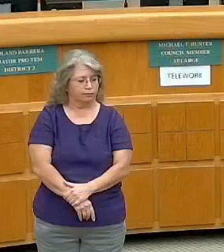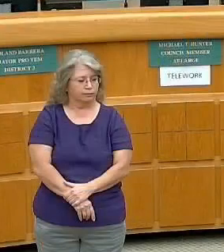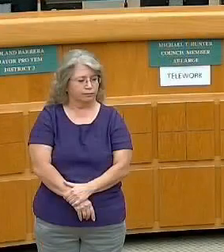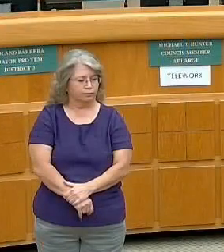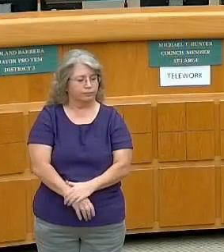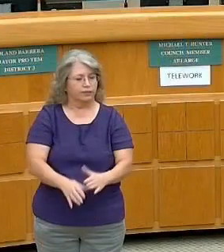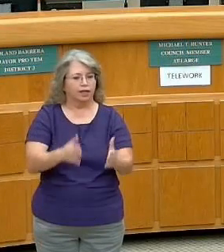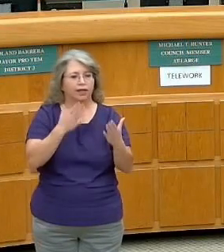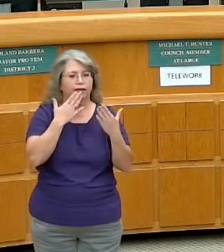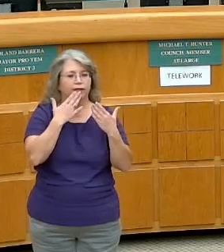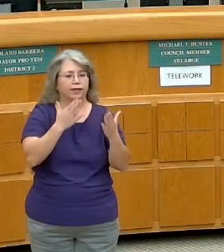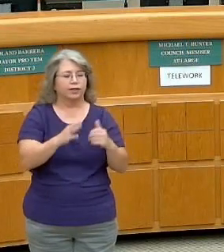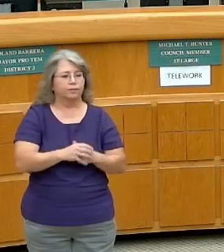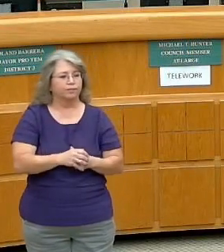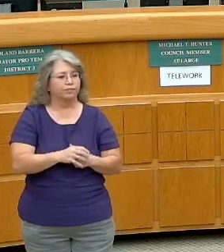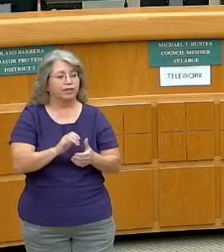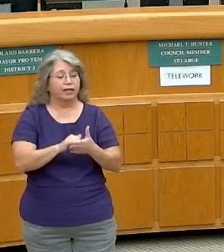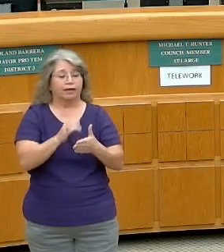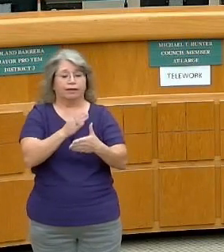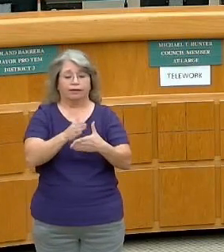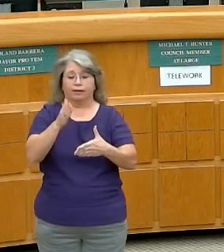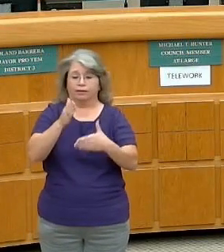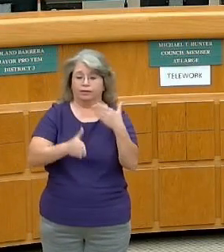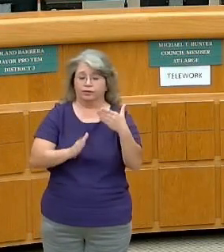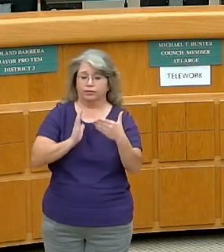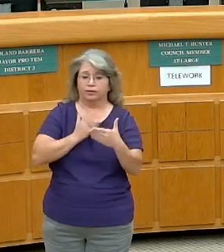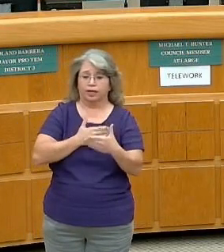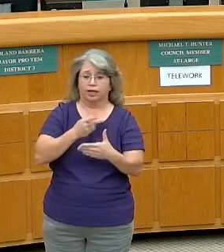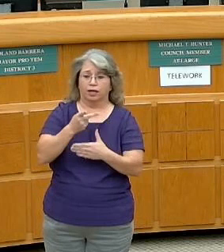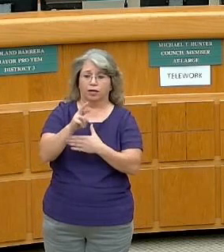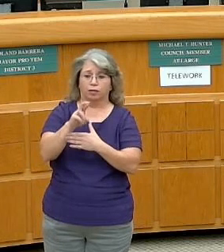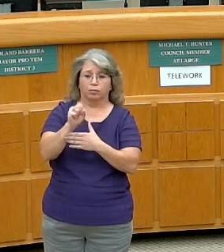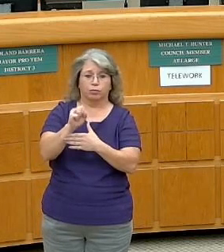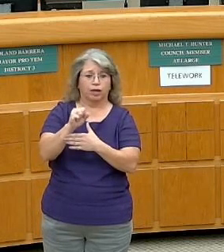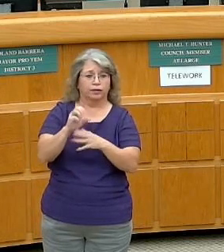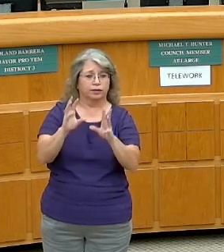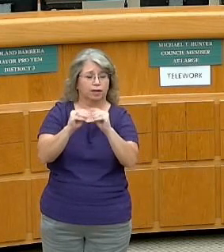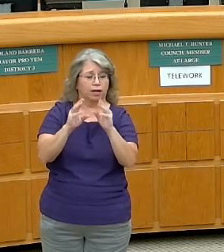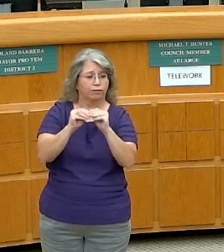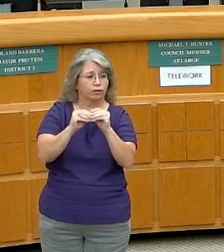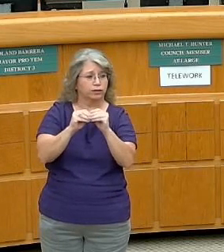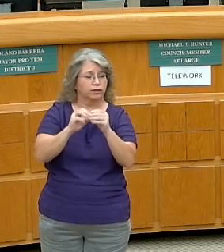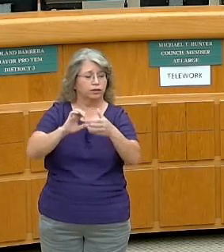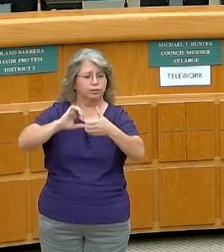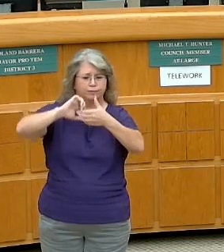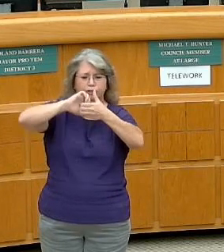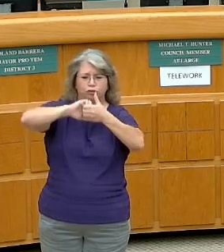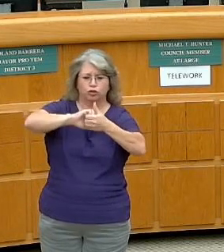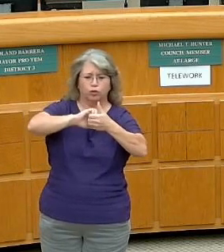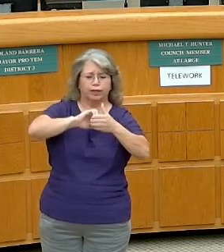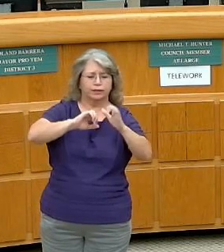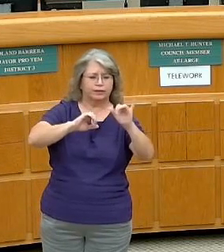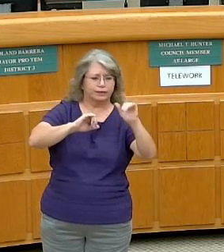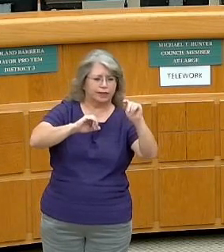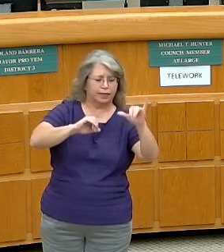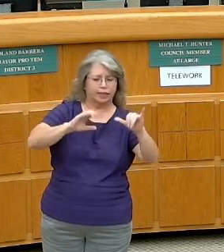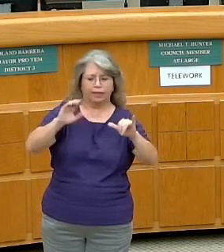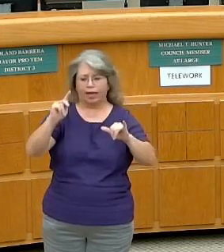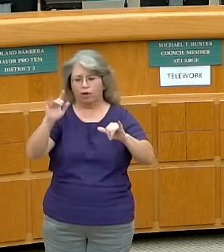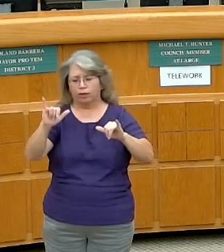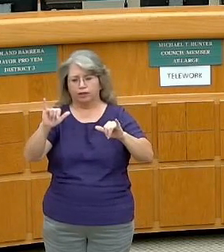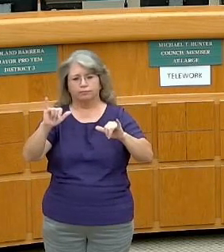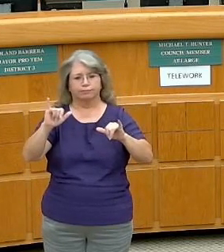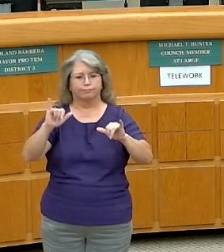Okay, thank you. Okay, that concludes our press conference, daily joint city-county press conference for today. I did want